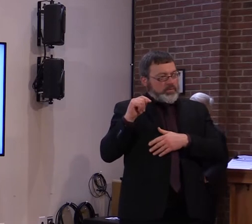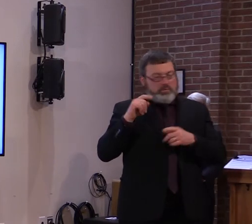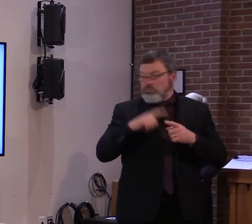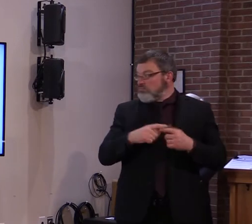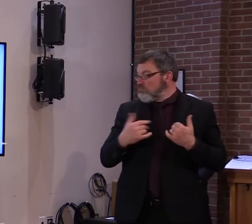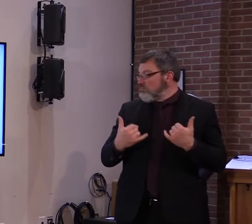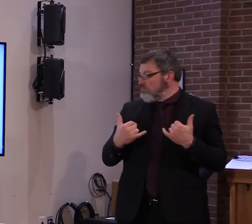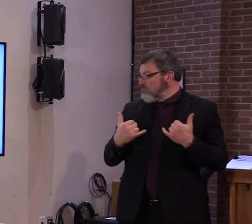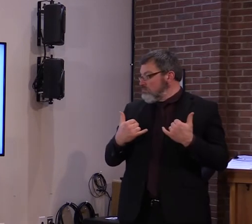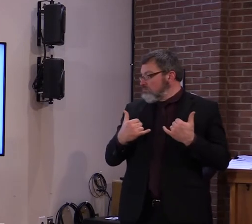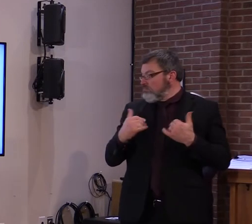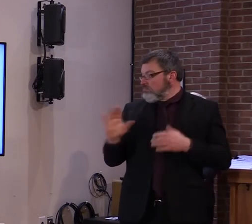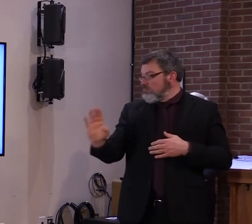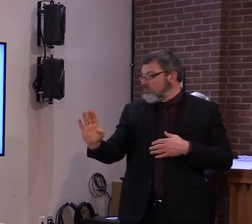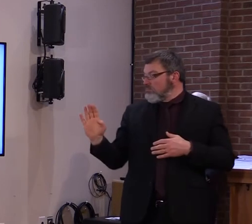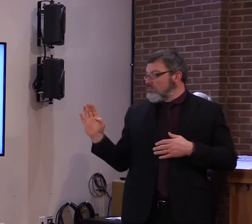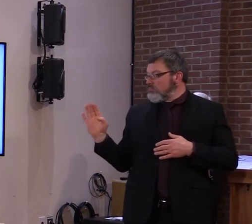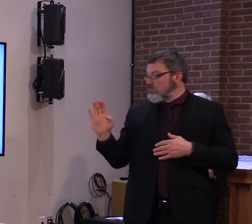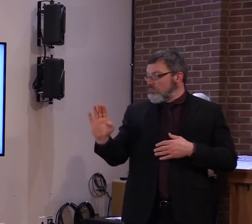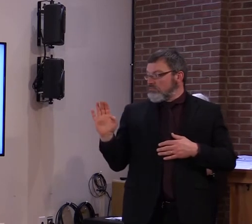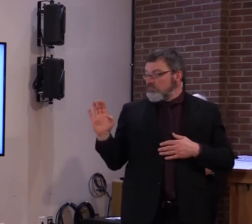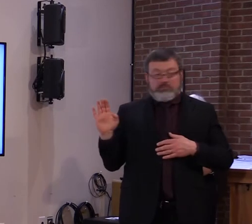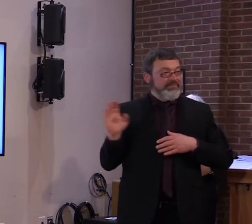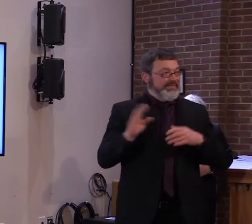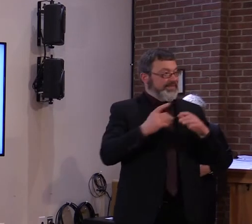November 6th, there have been only two cases